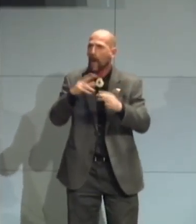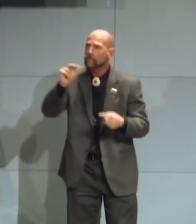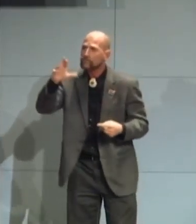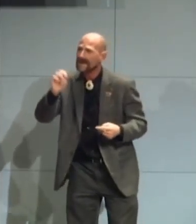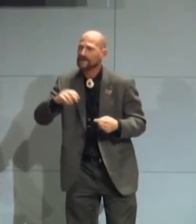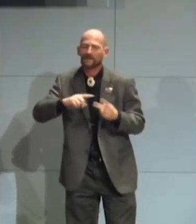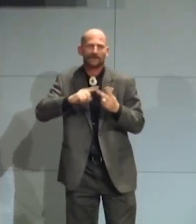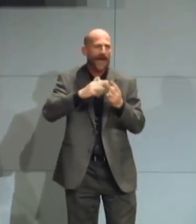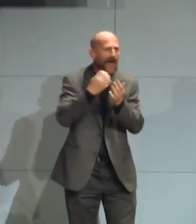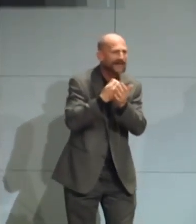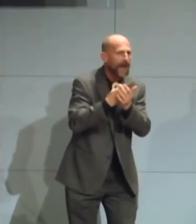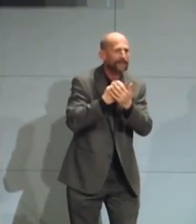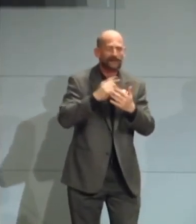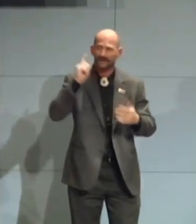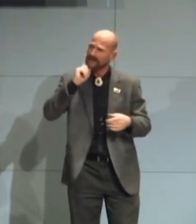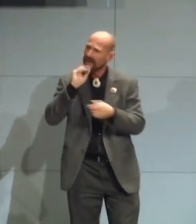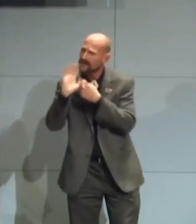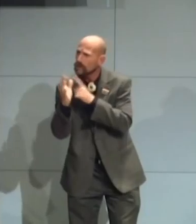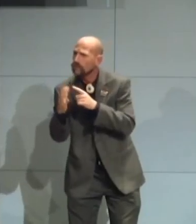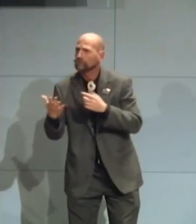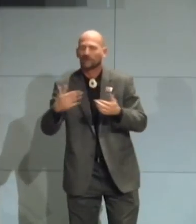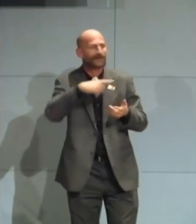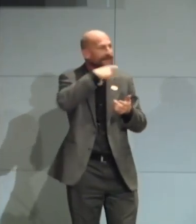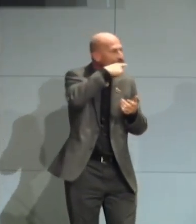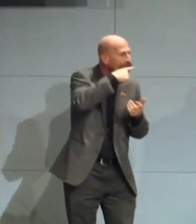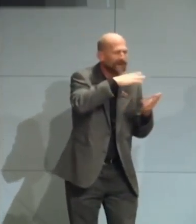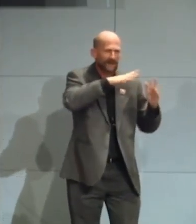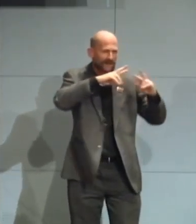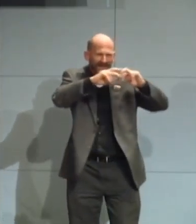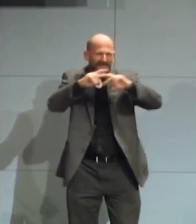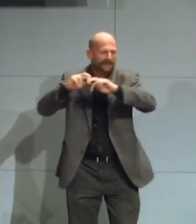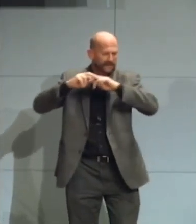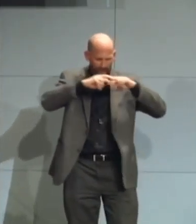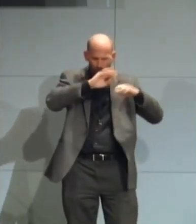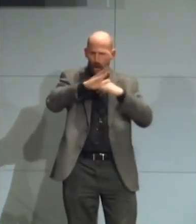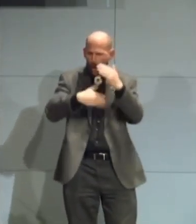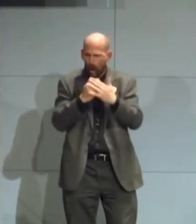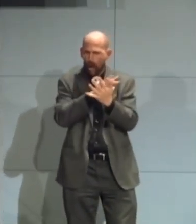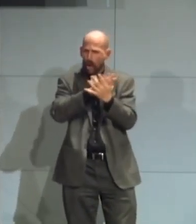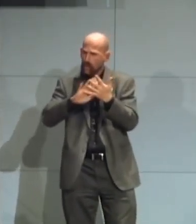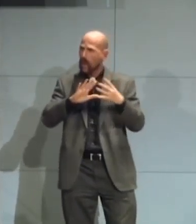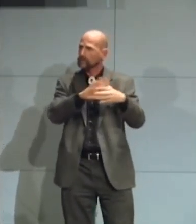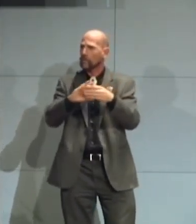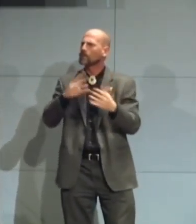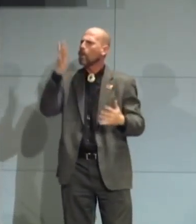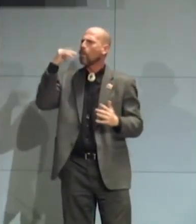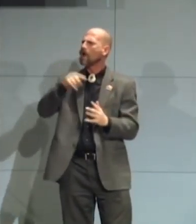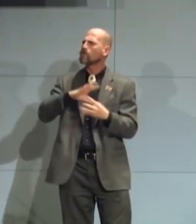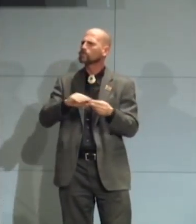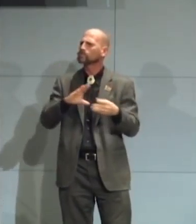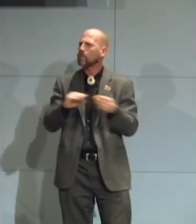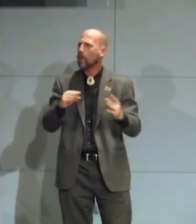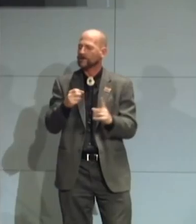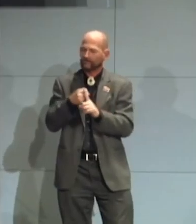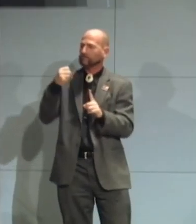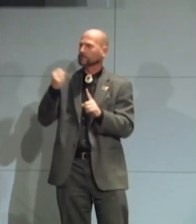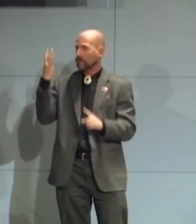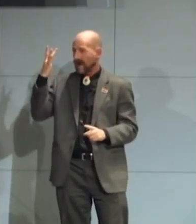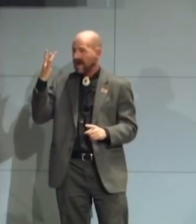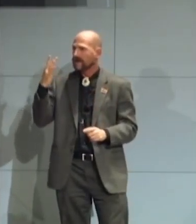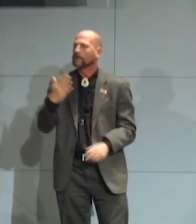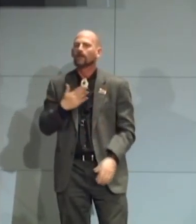our politics is that we have run from the truth like a disease. We've run